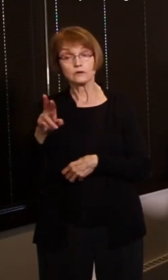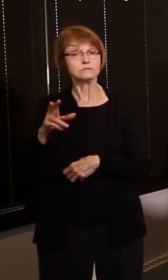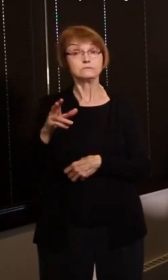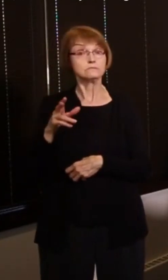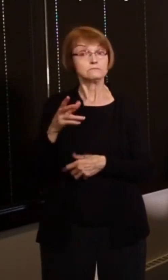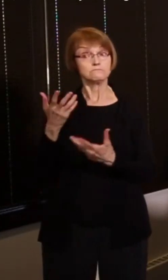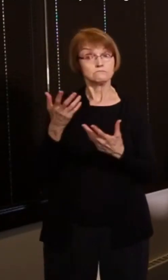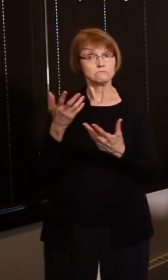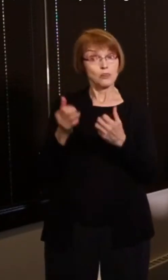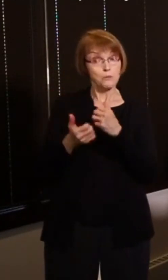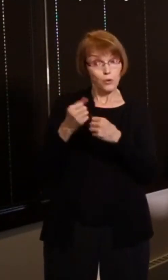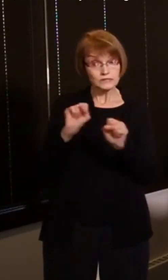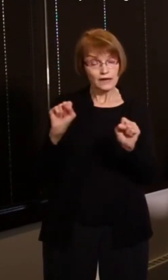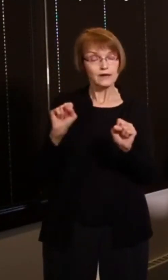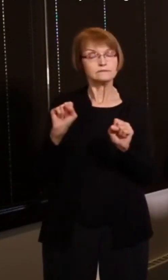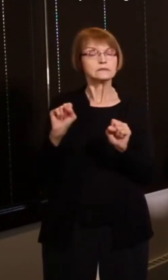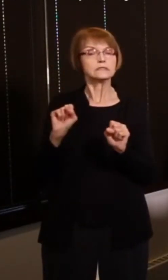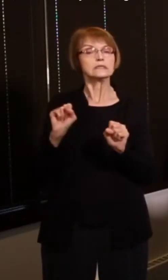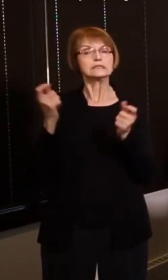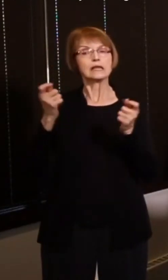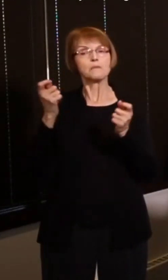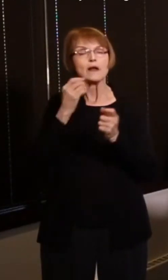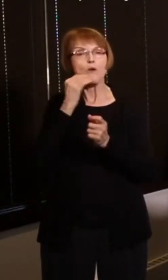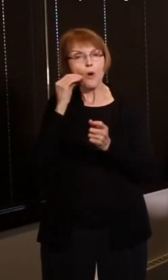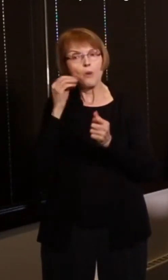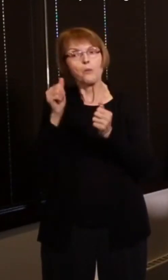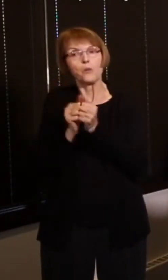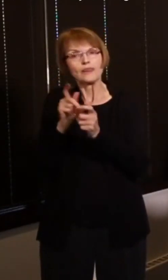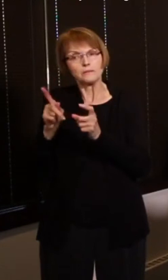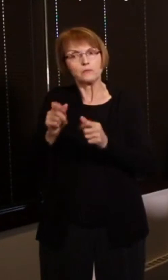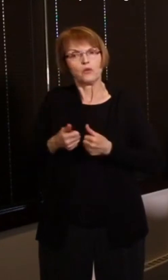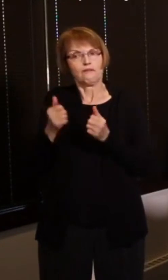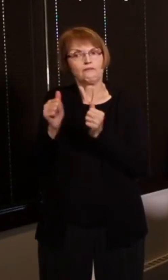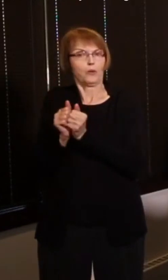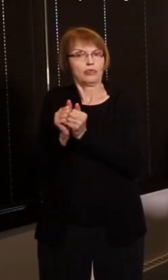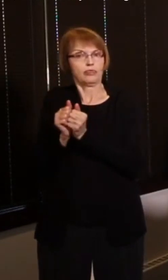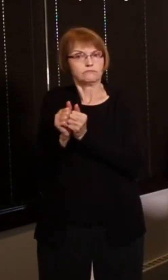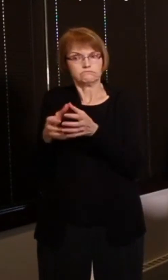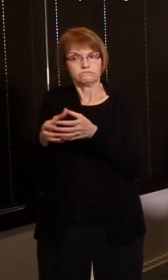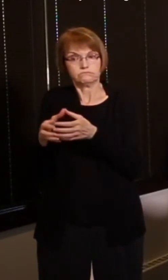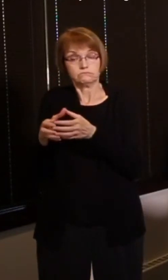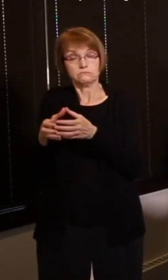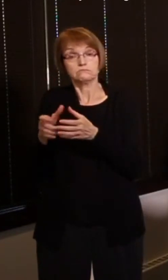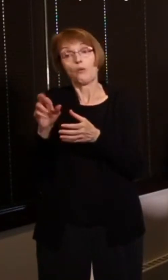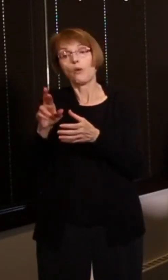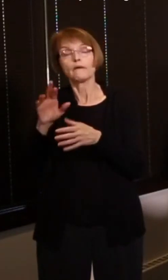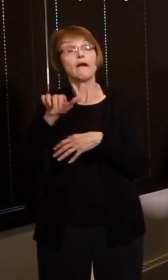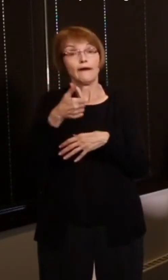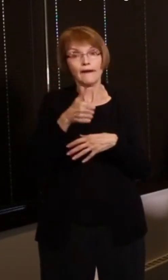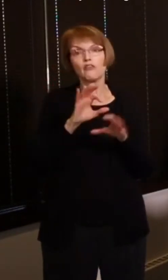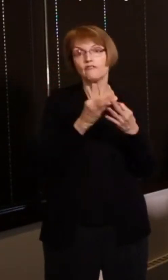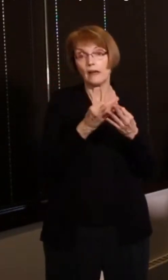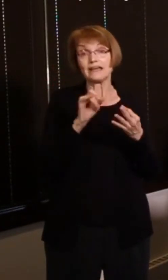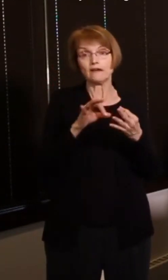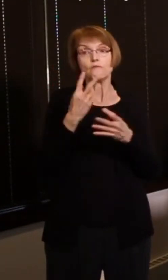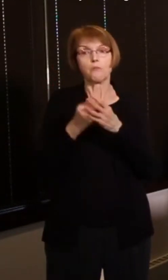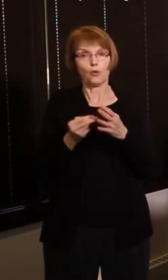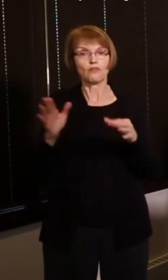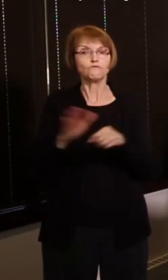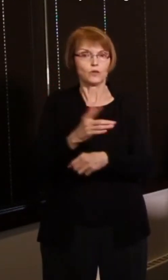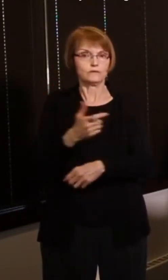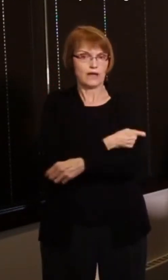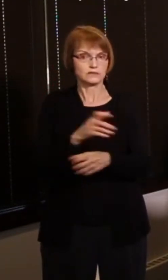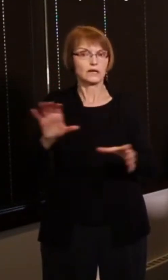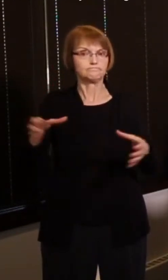home with the people you live with, or with another household if you're fully vaccinated. Now, if you do gather with others